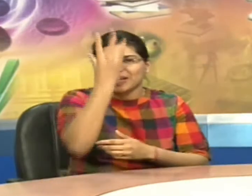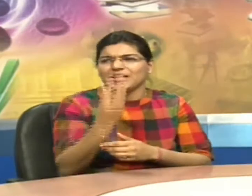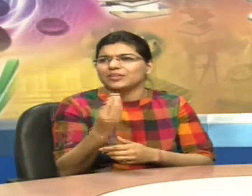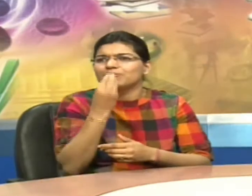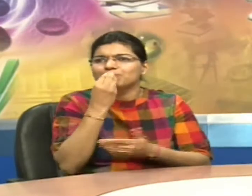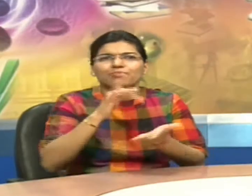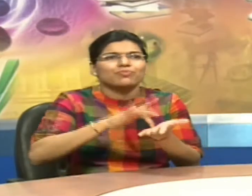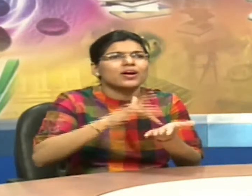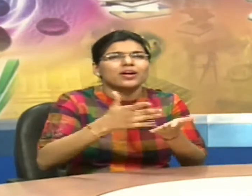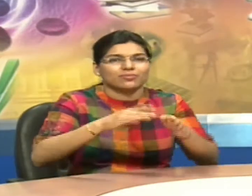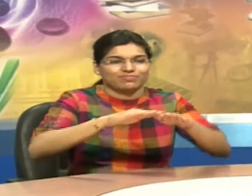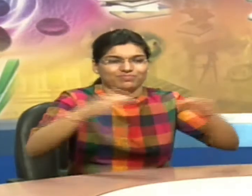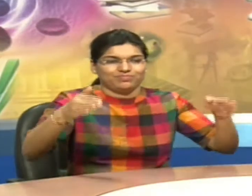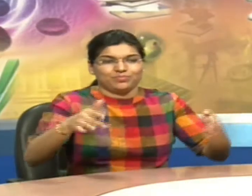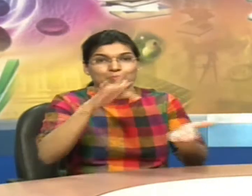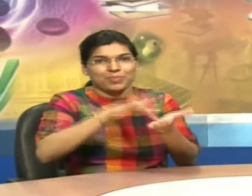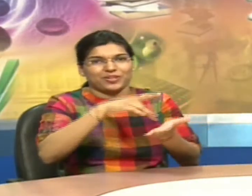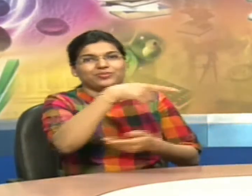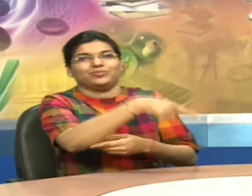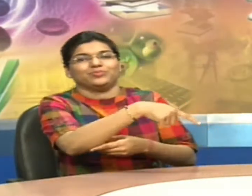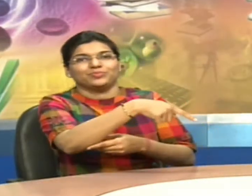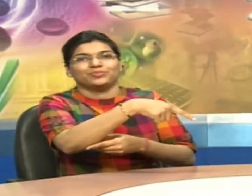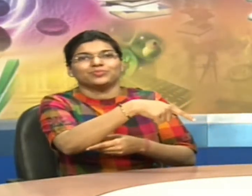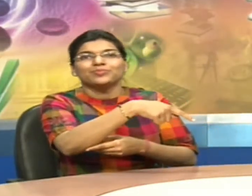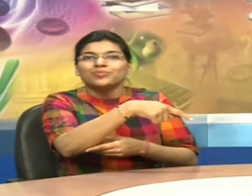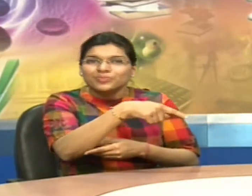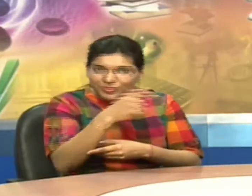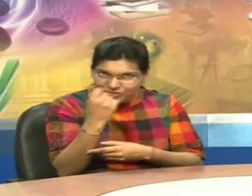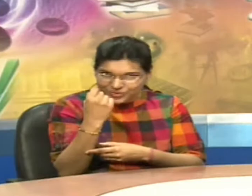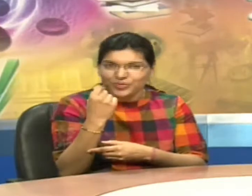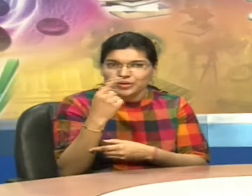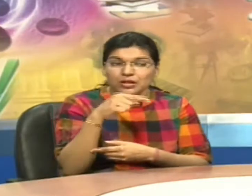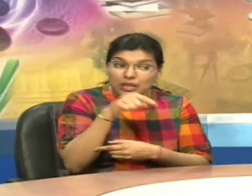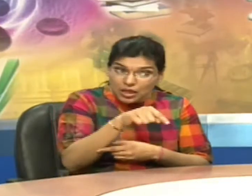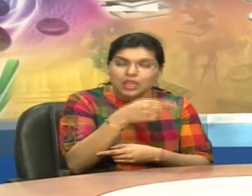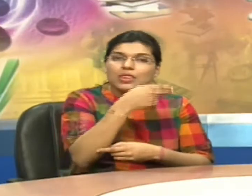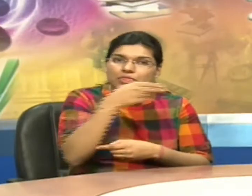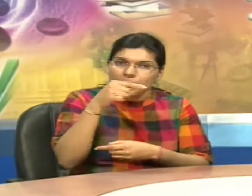table, that is dinner table.